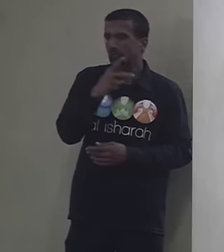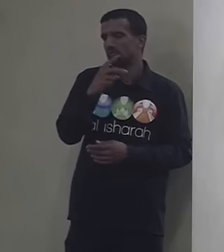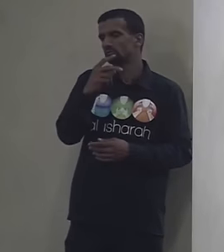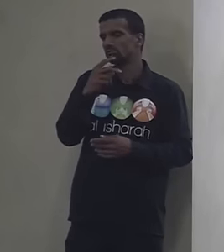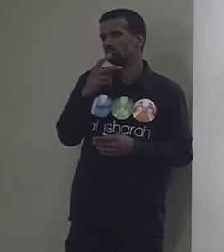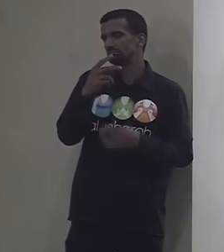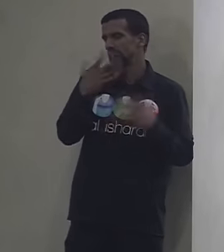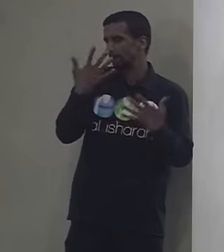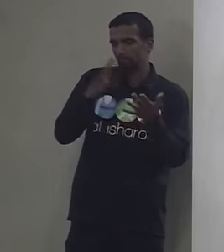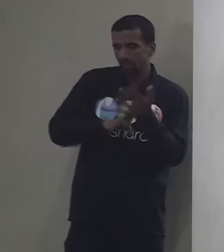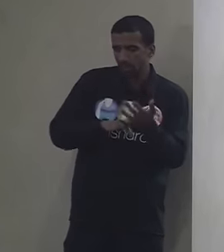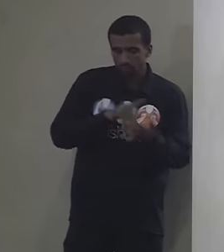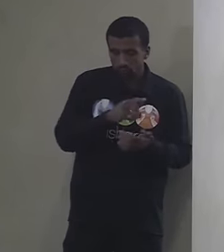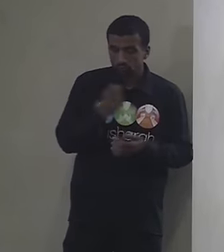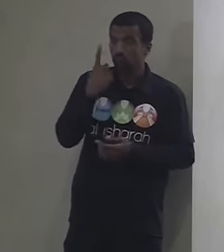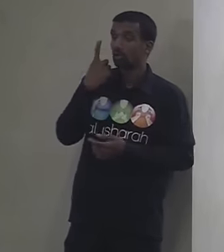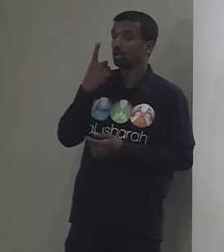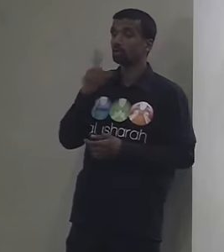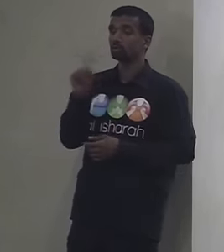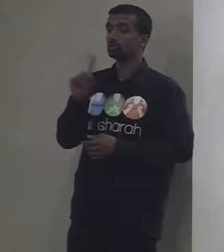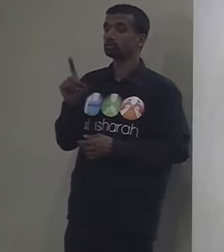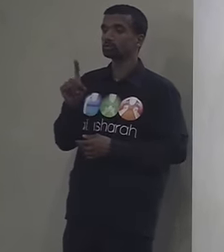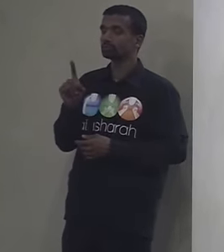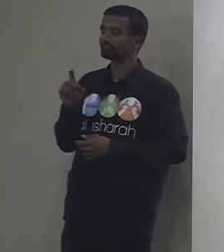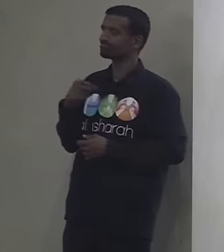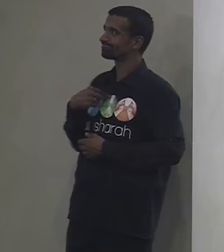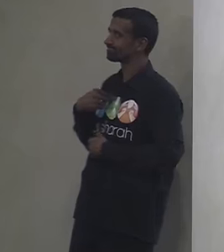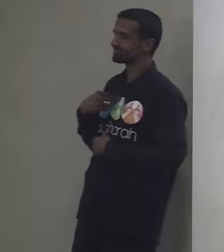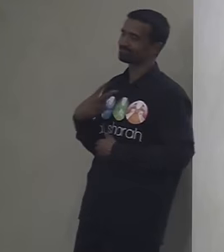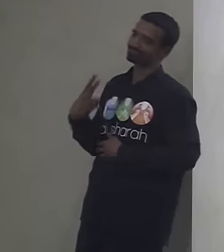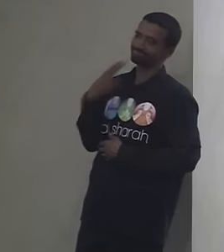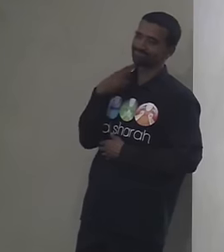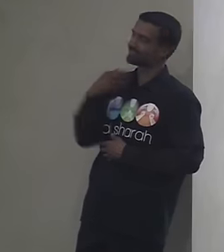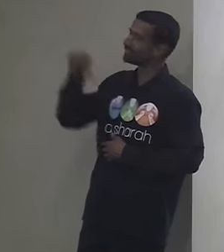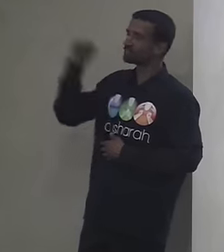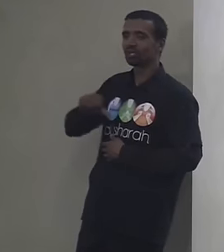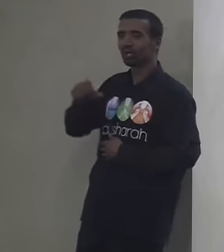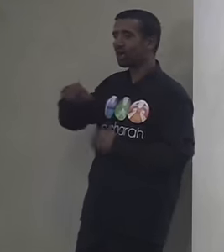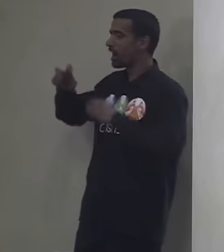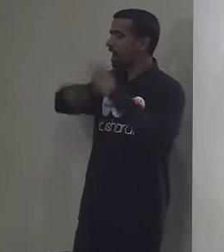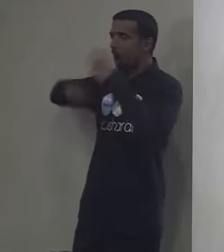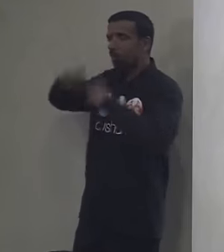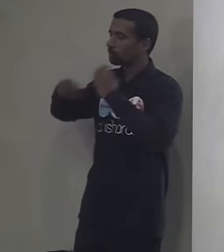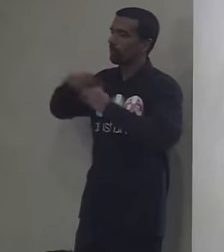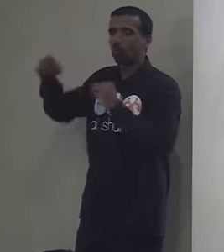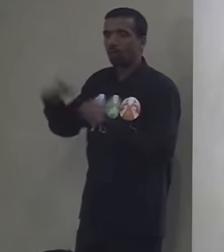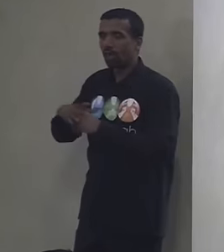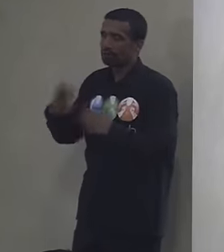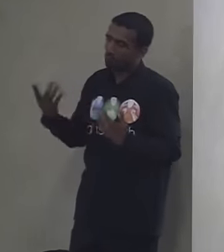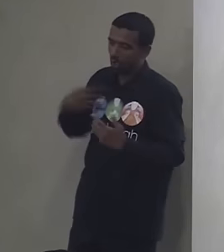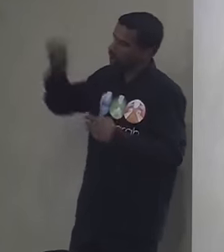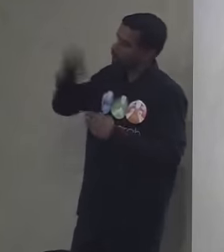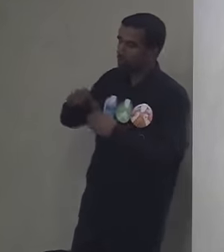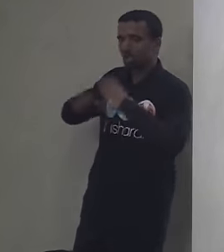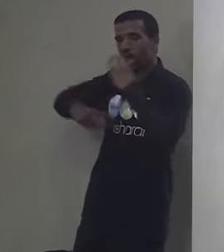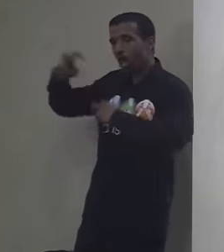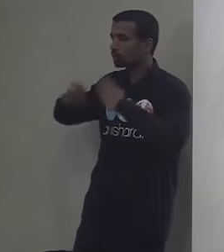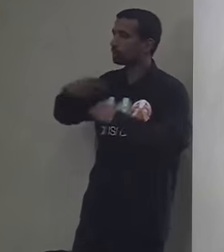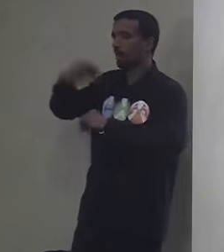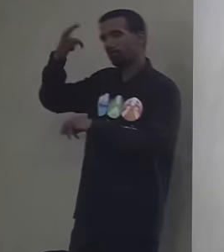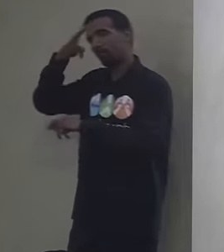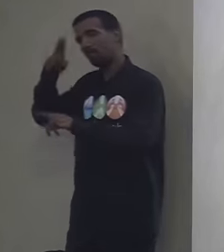in perspective. That's what Allah does. He puts things in perspective. Then sometimes you're overwhelmed by problems at work,